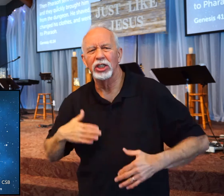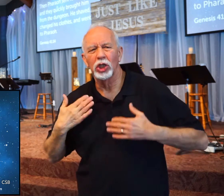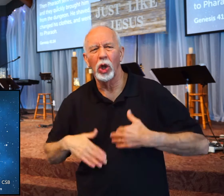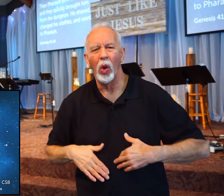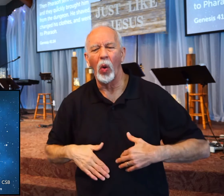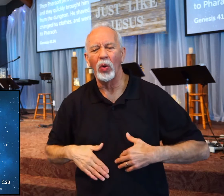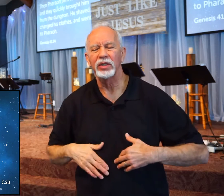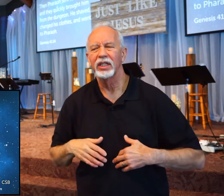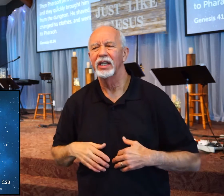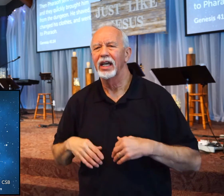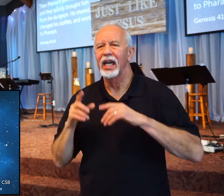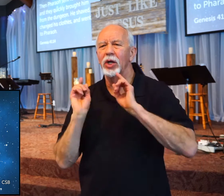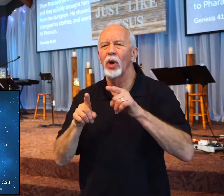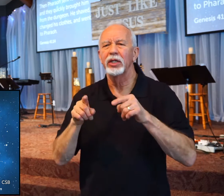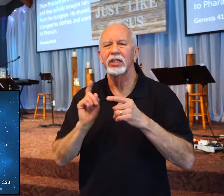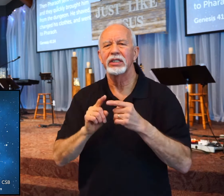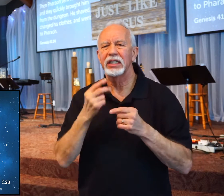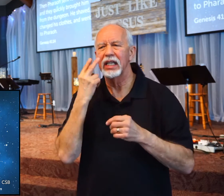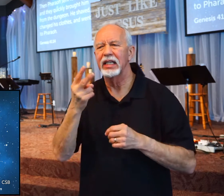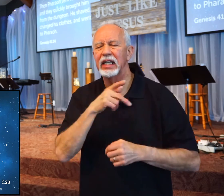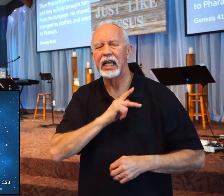and he went to Pharaoh.